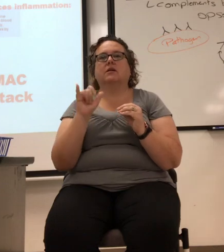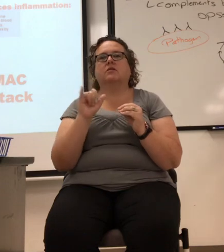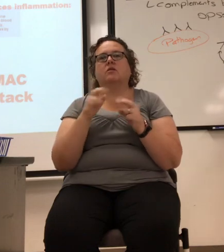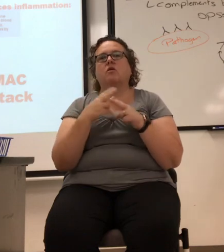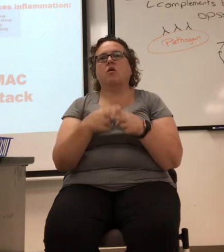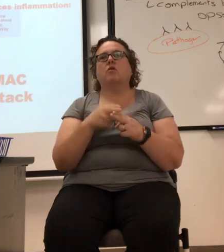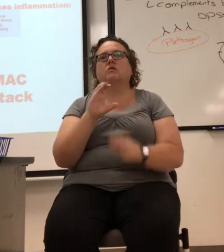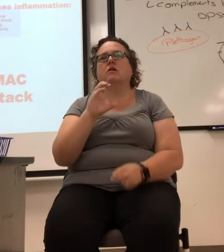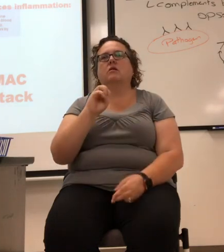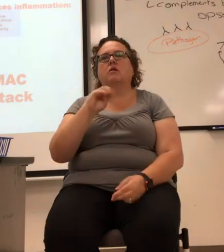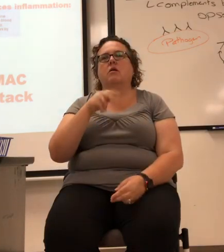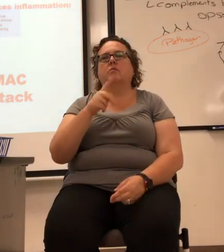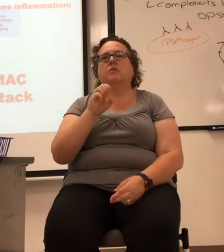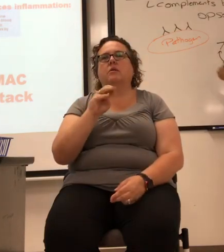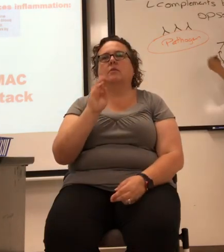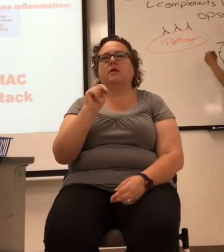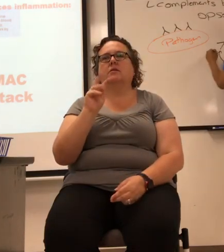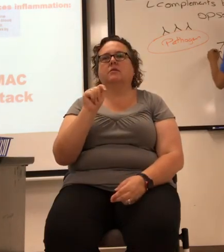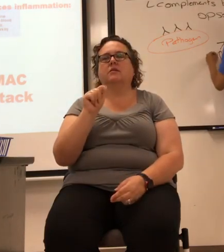complement fixation.